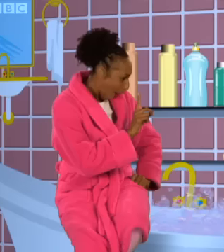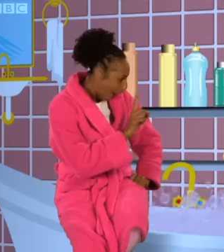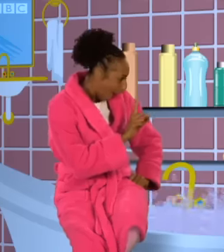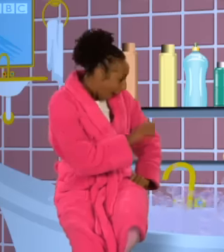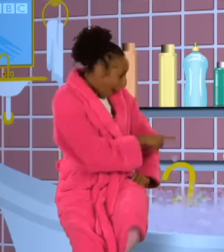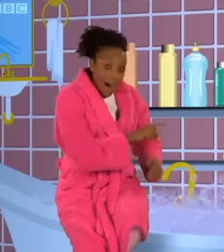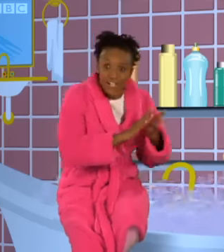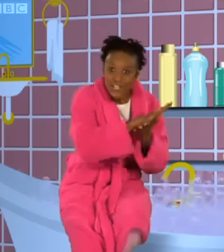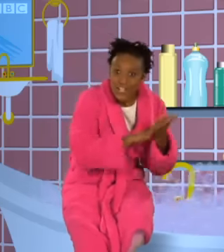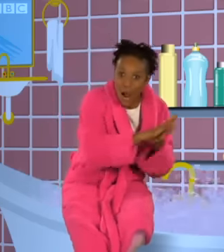Then 3 bars of soap